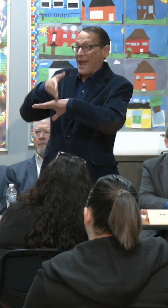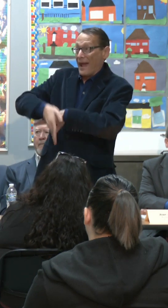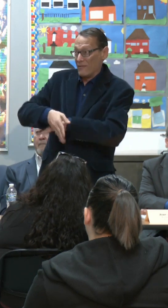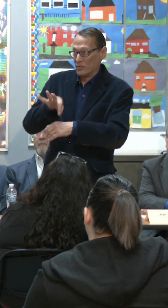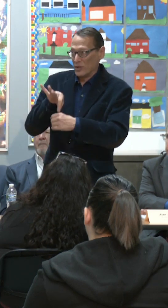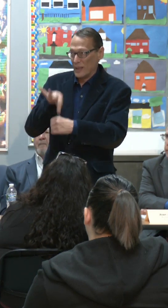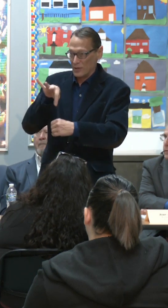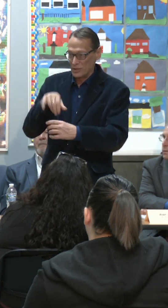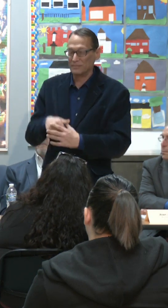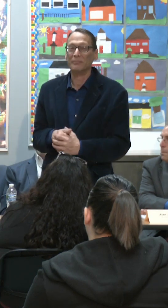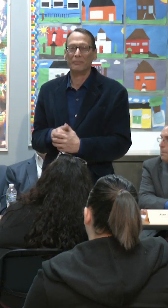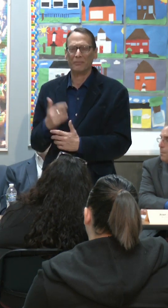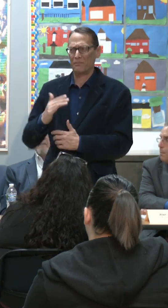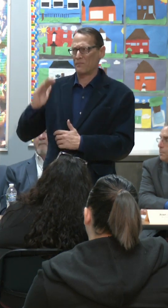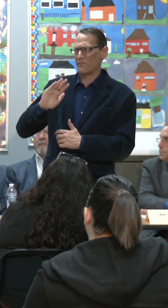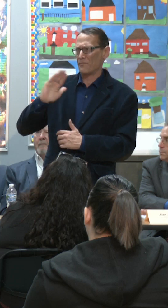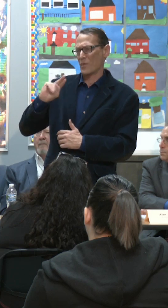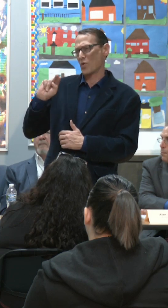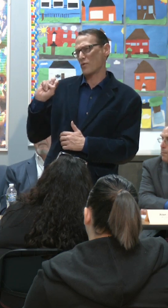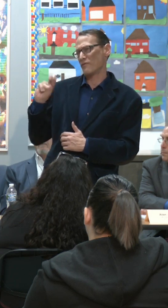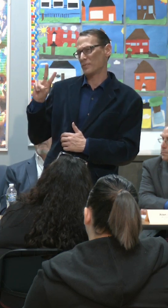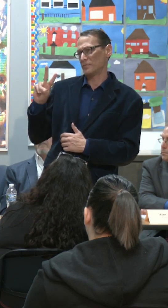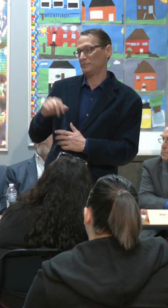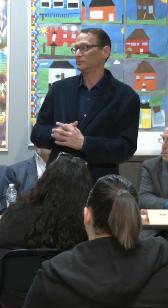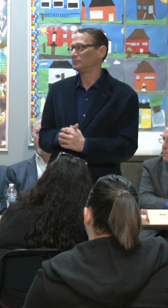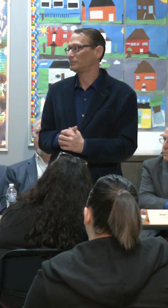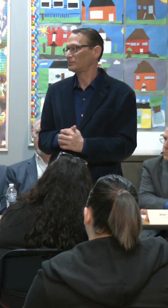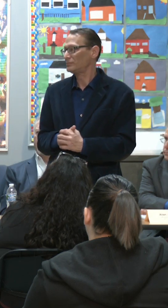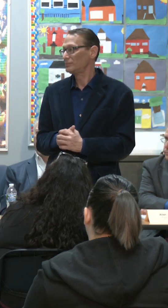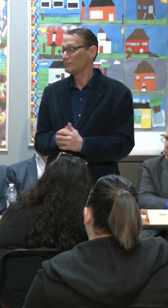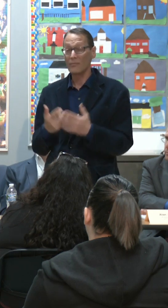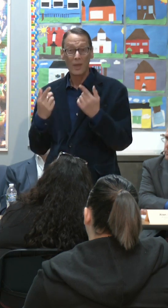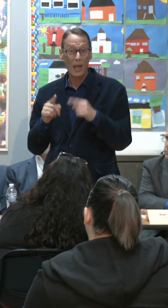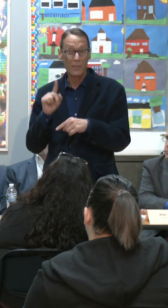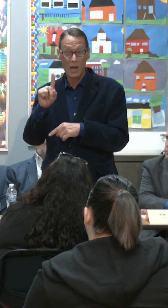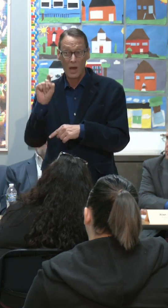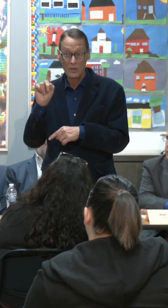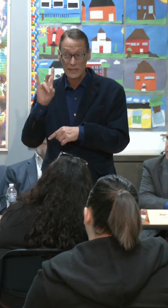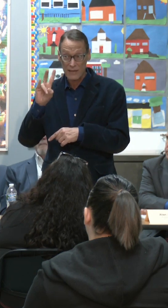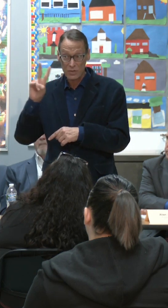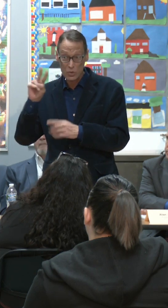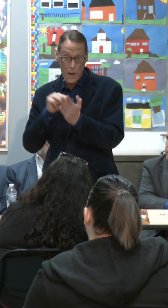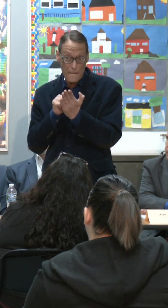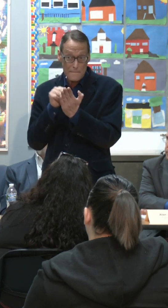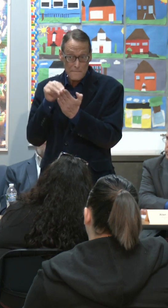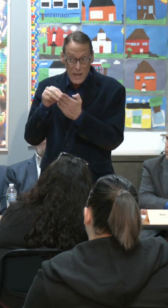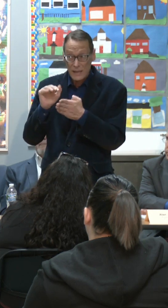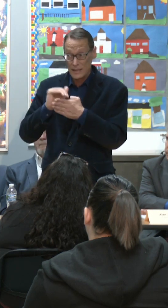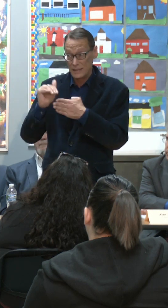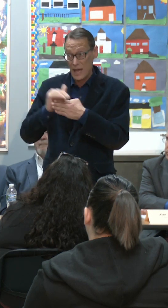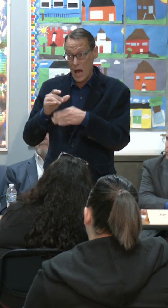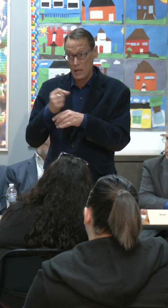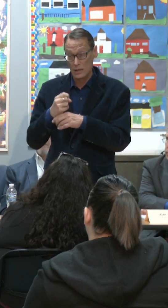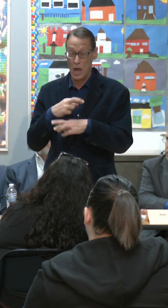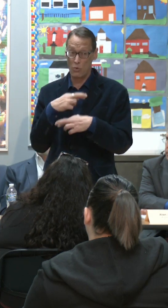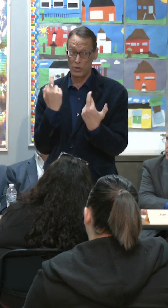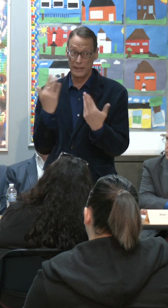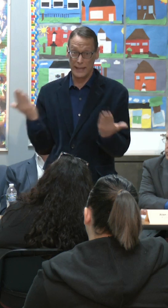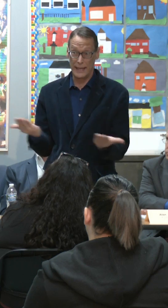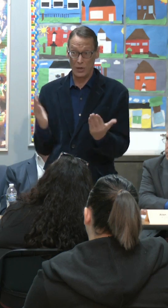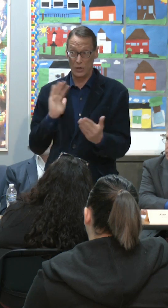of high schoolers from all over the city. Our next cohort's application is open, and the deadline